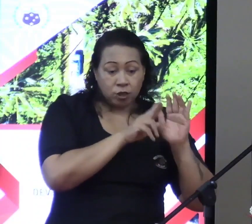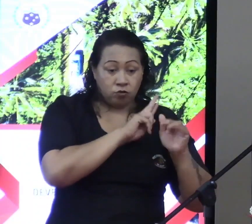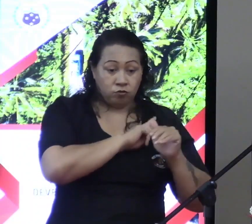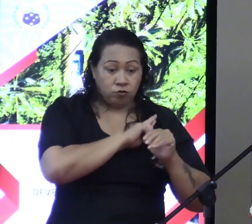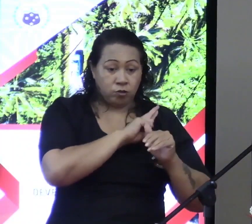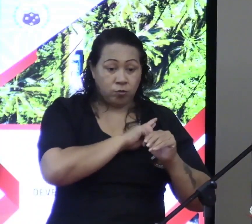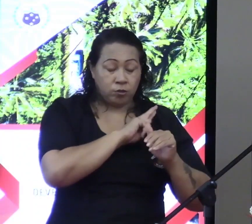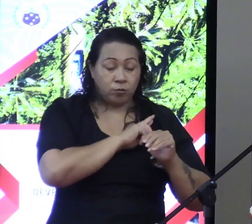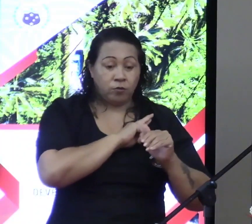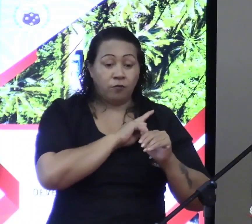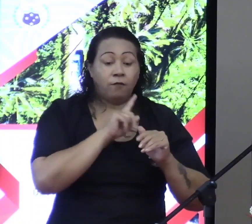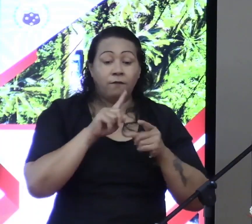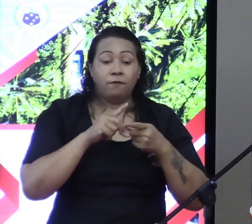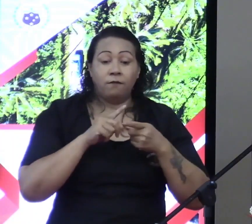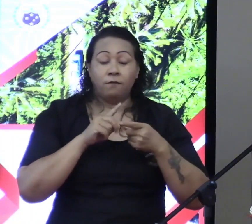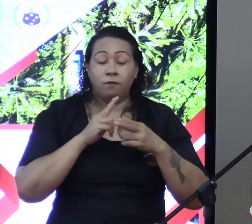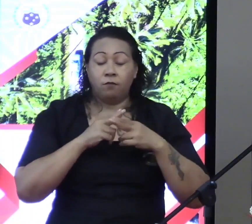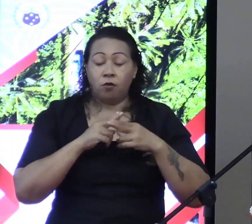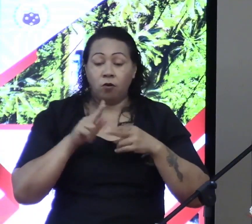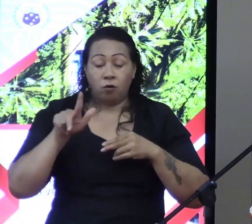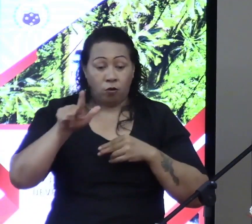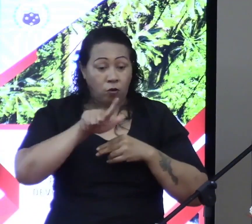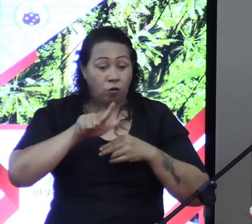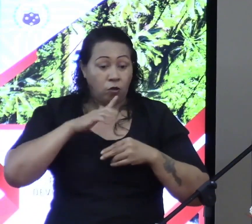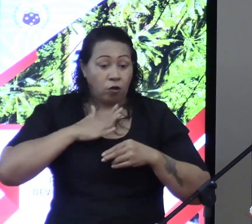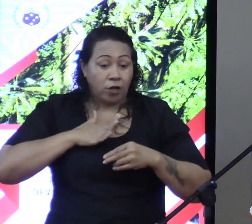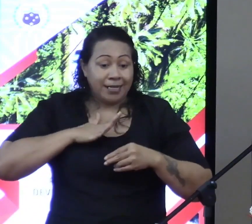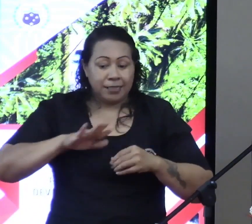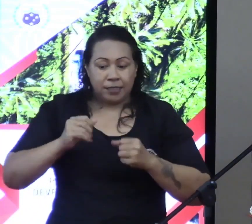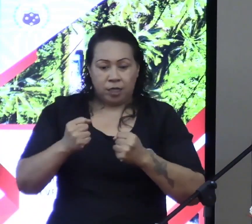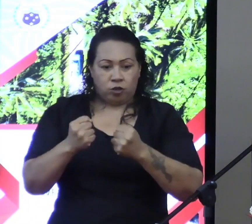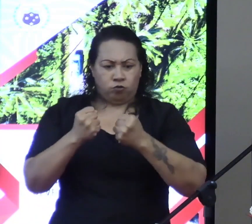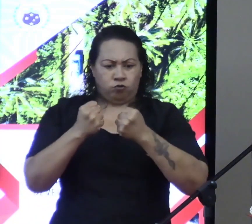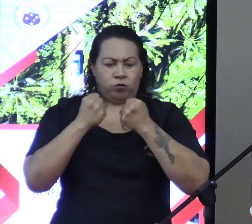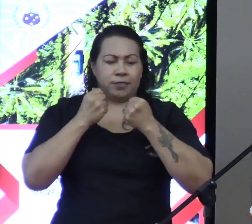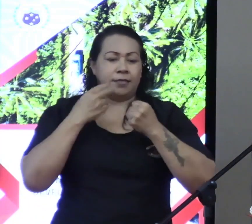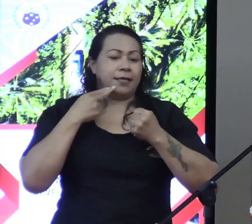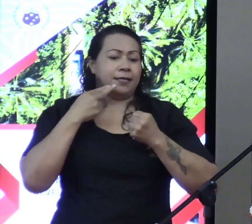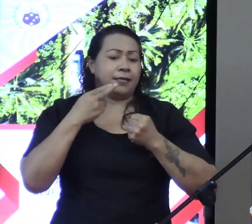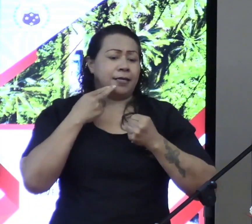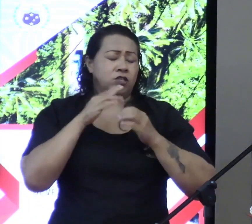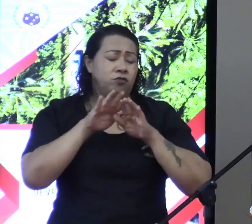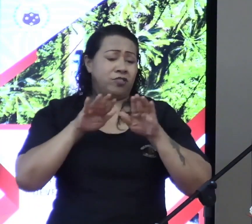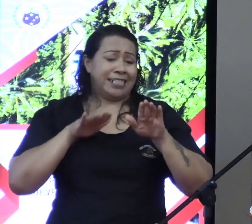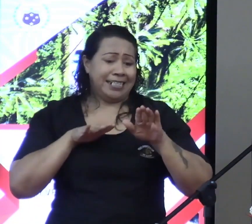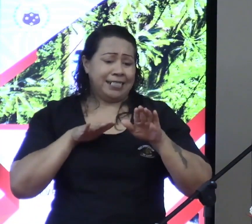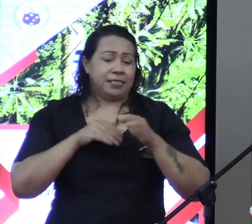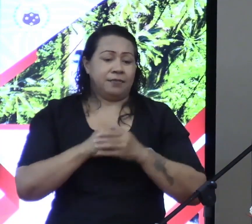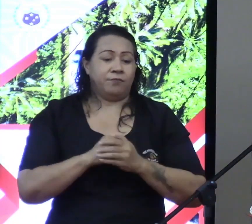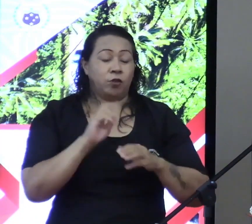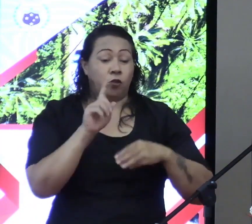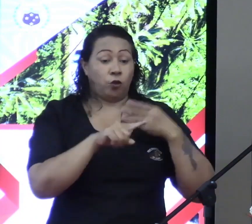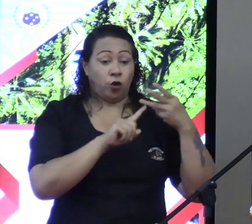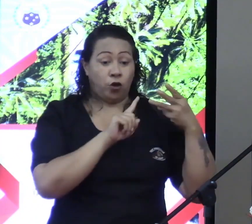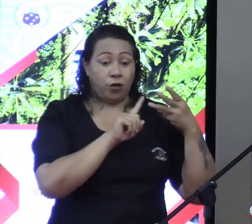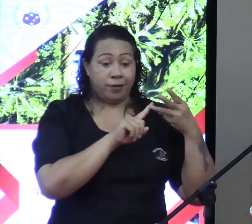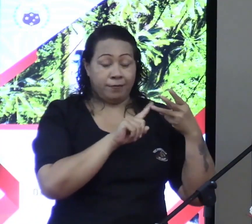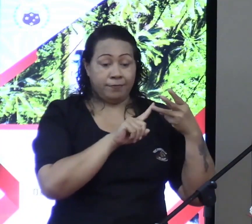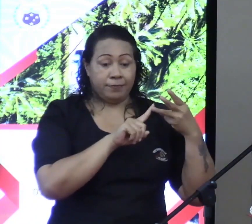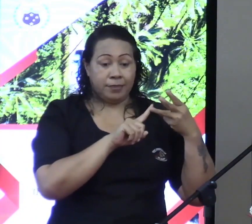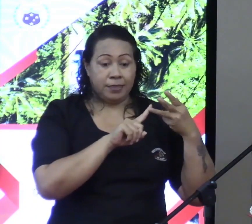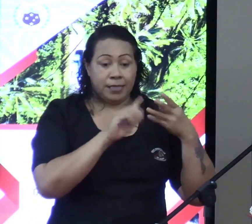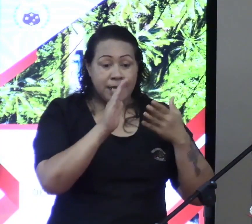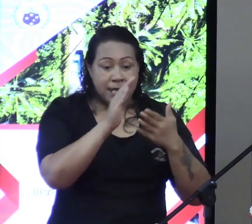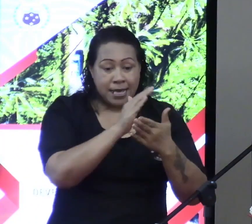and opportunities and which strengthen our nation's resilience. Third, to